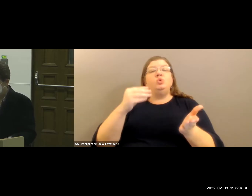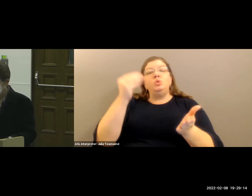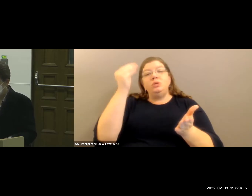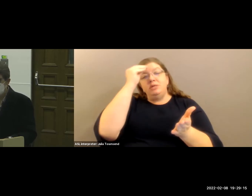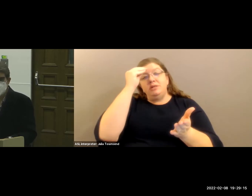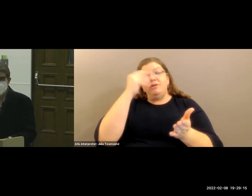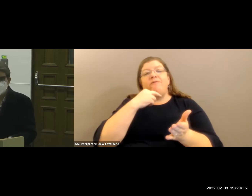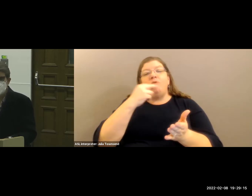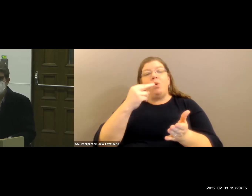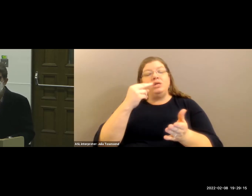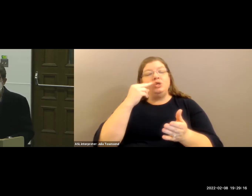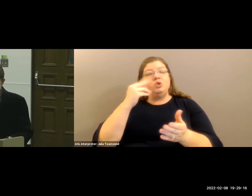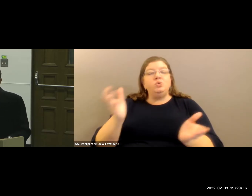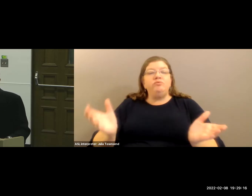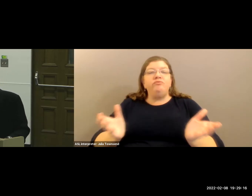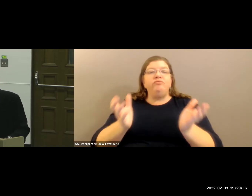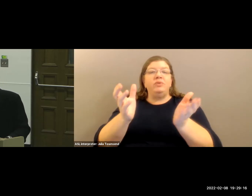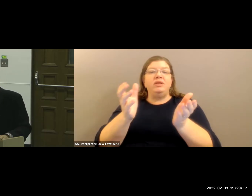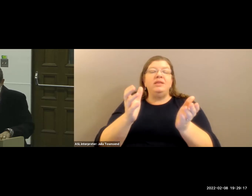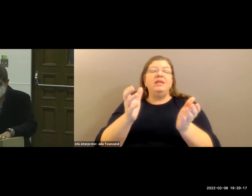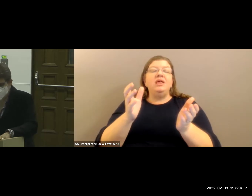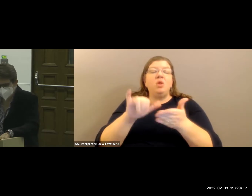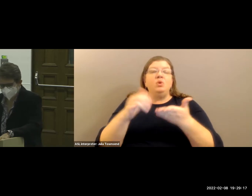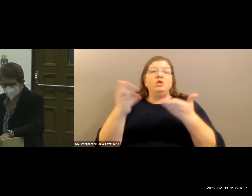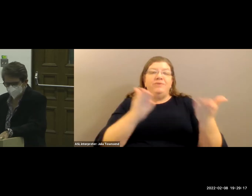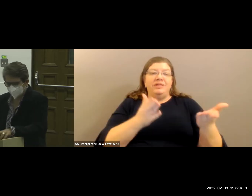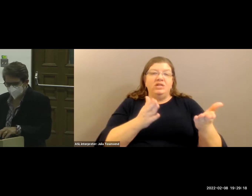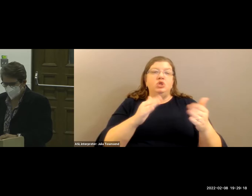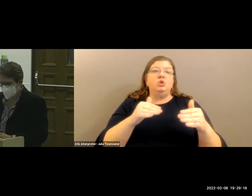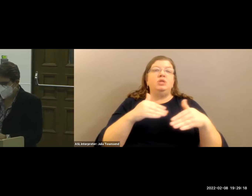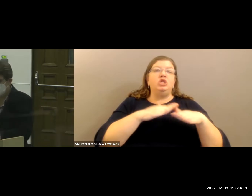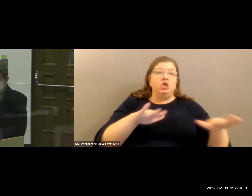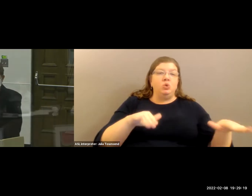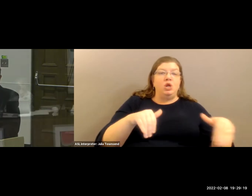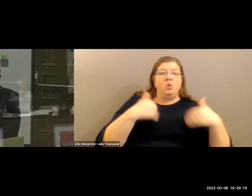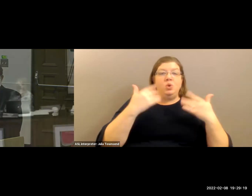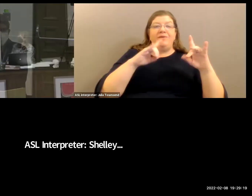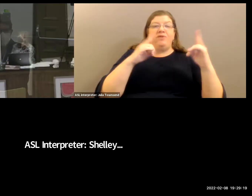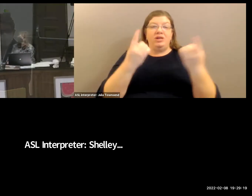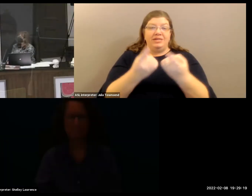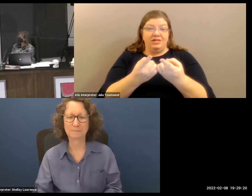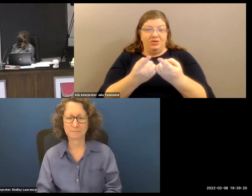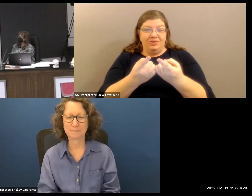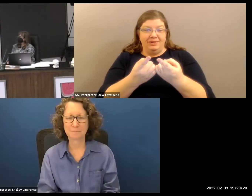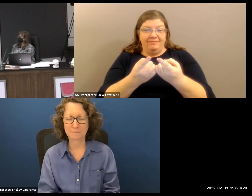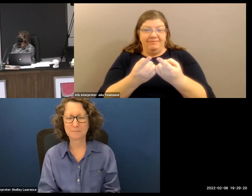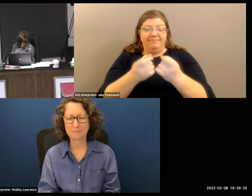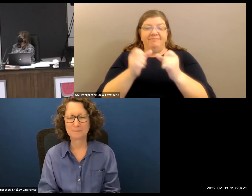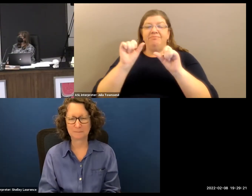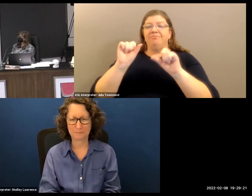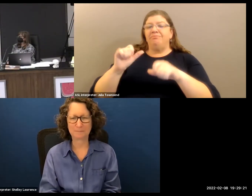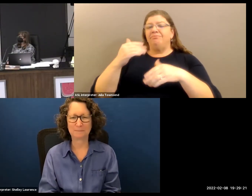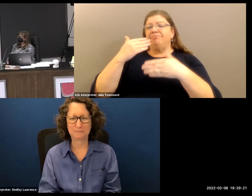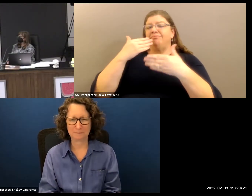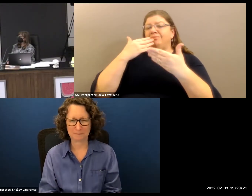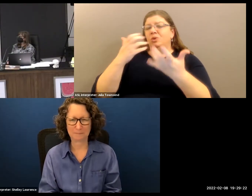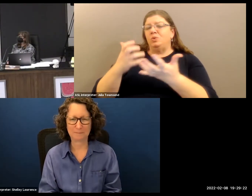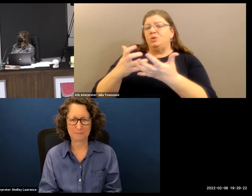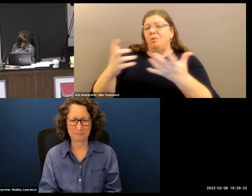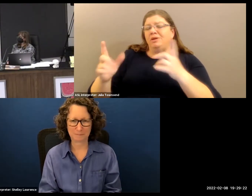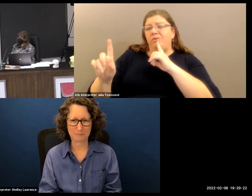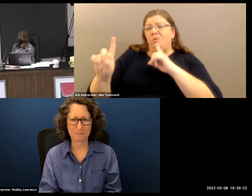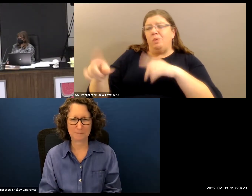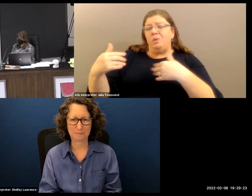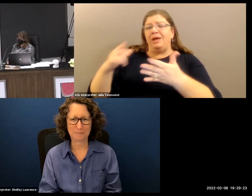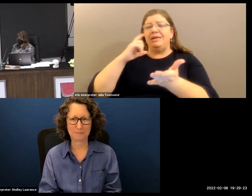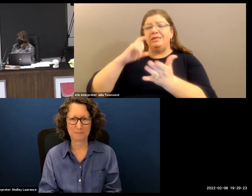services to the children and youth of our district. Yeah, so I guess first off, thank you so much for this report. I can tell that